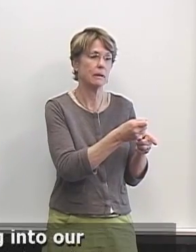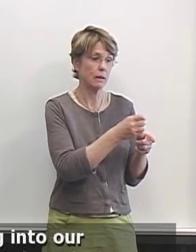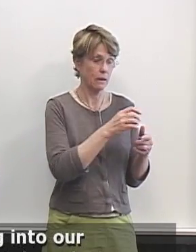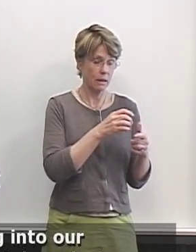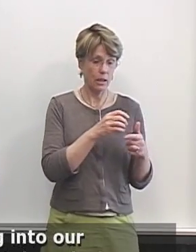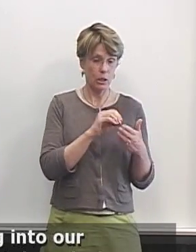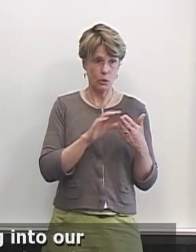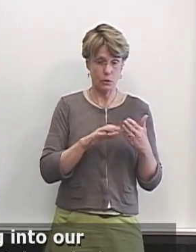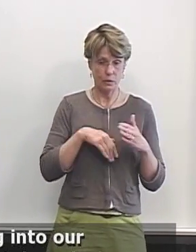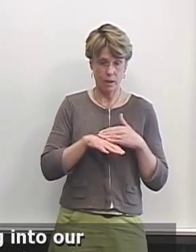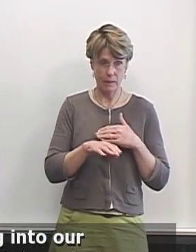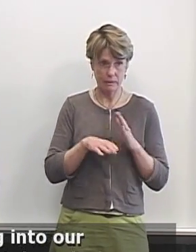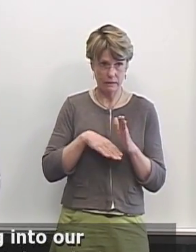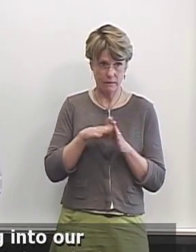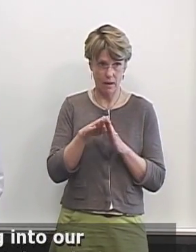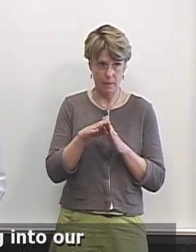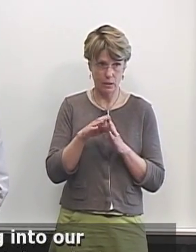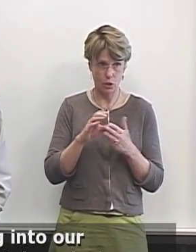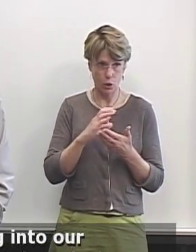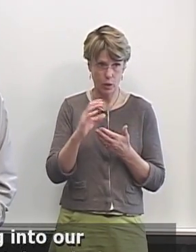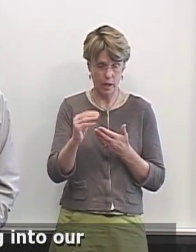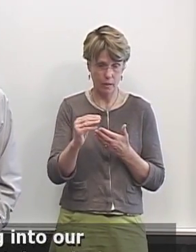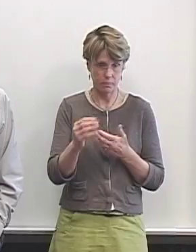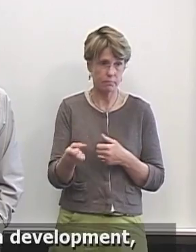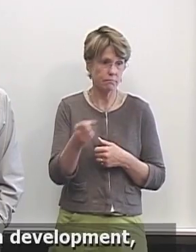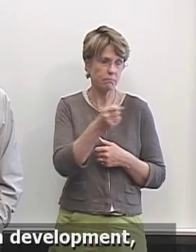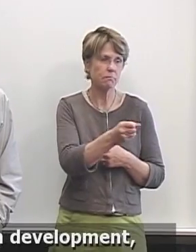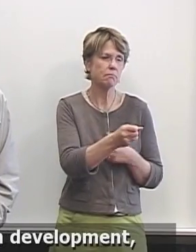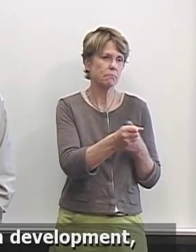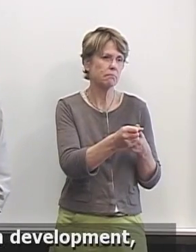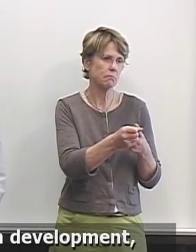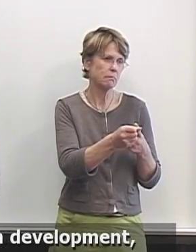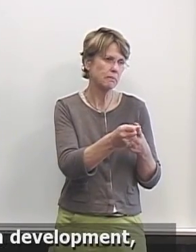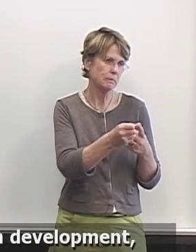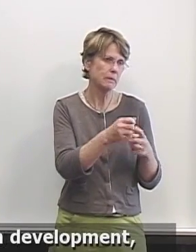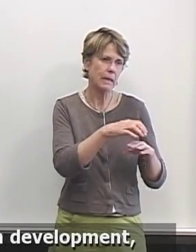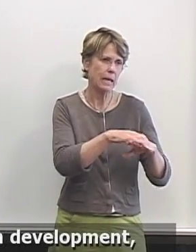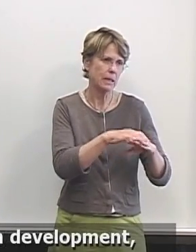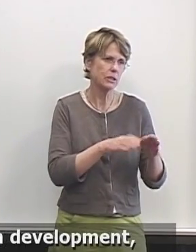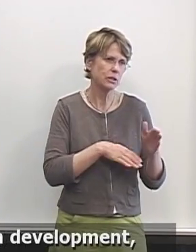coming into our developmental curriculum in an English